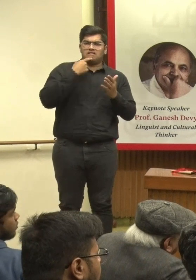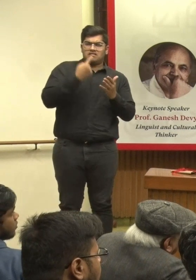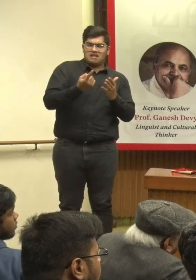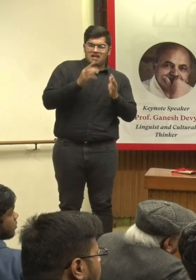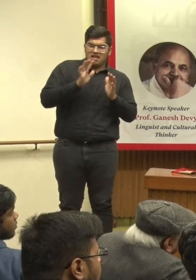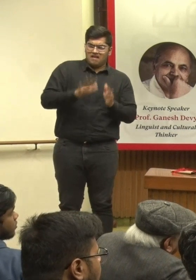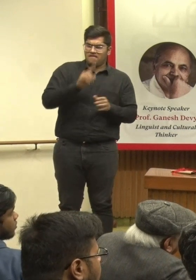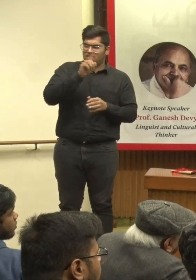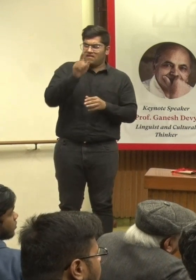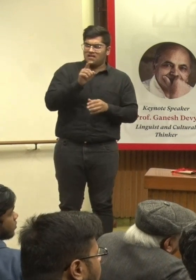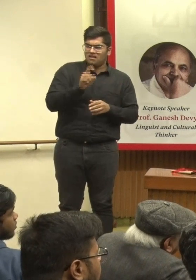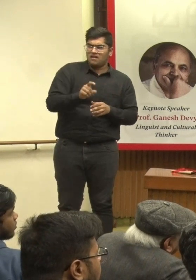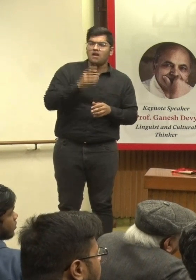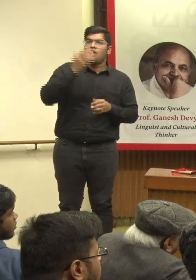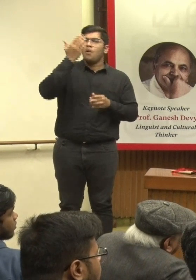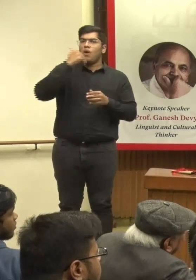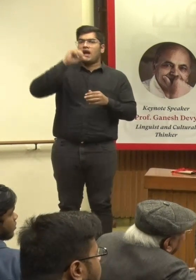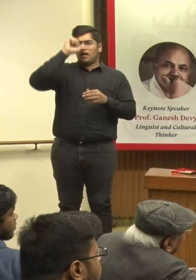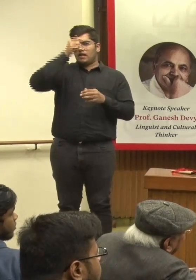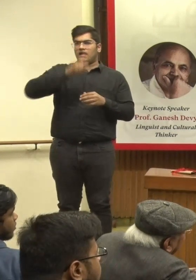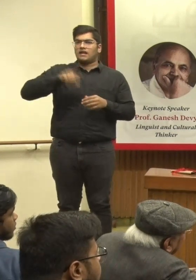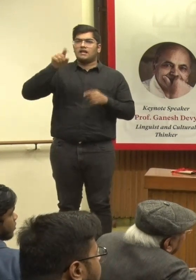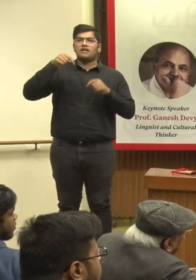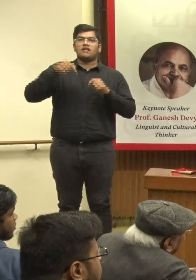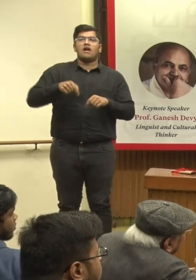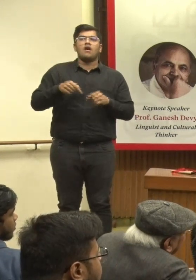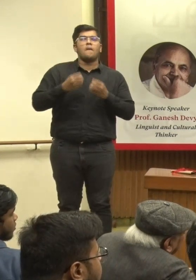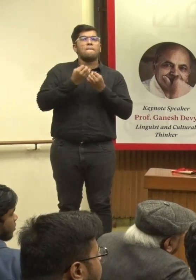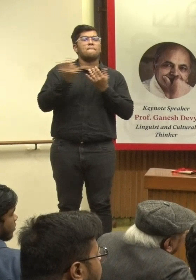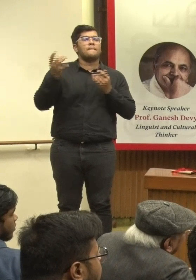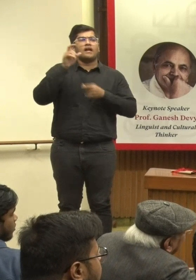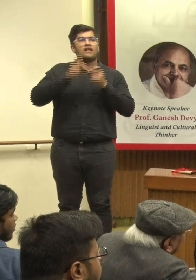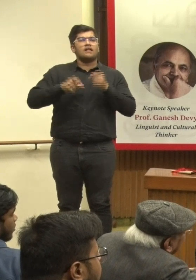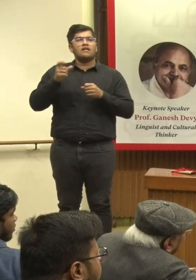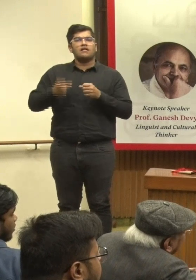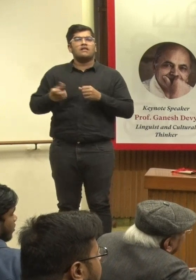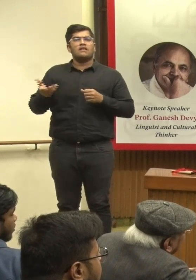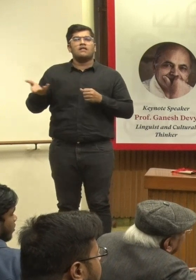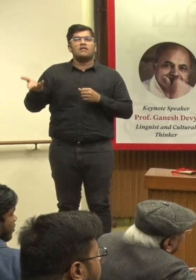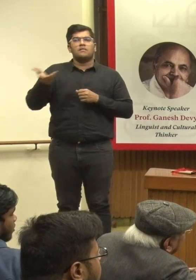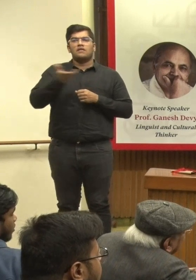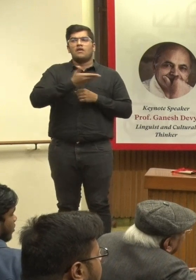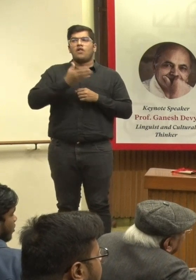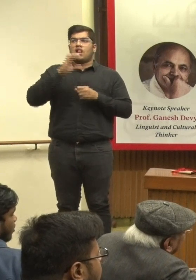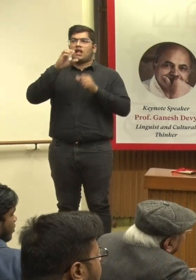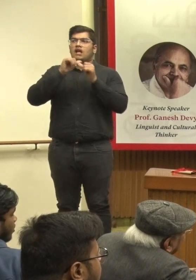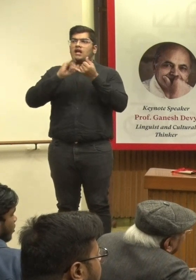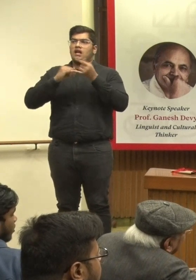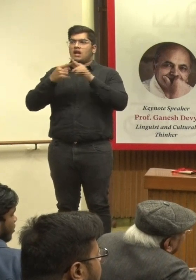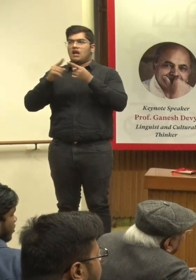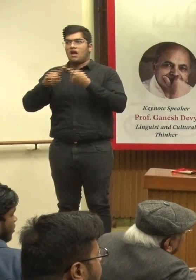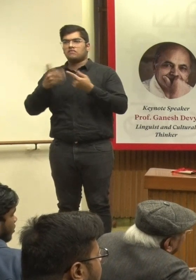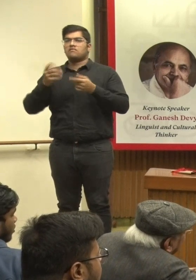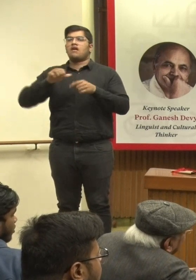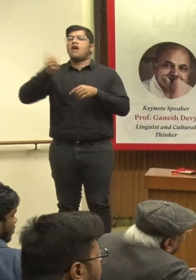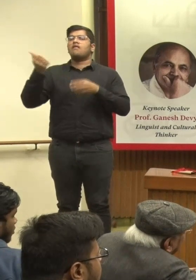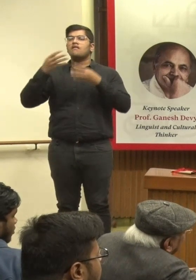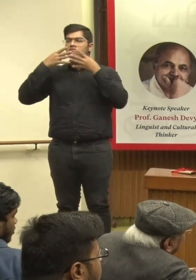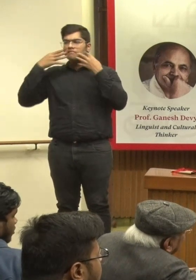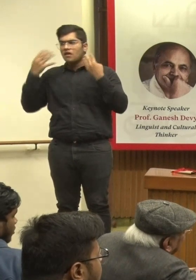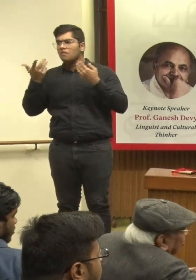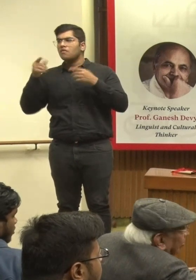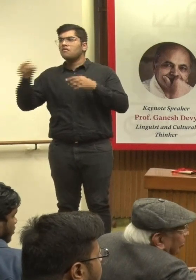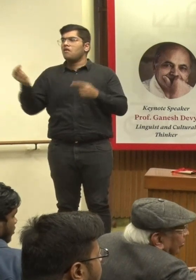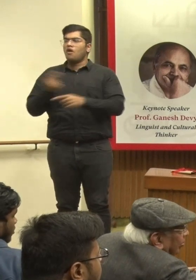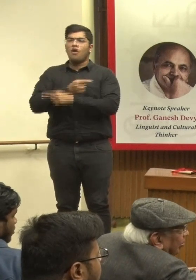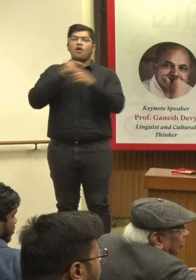why in India so many of us are castes and the others are tribes? And why a tribal cannot be a